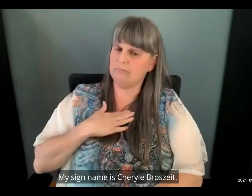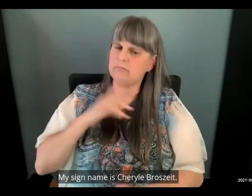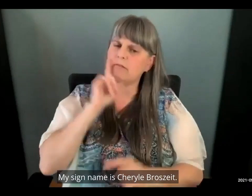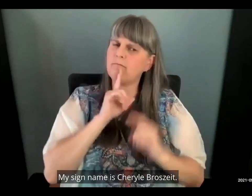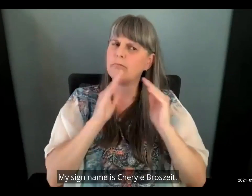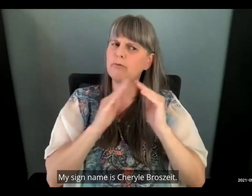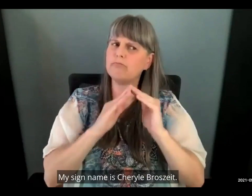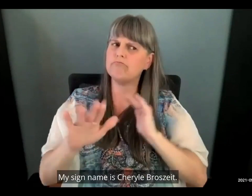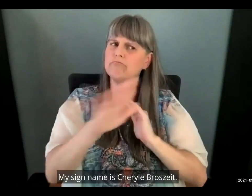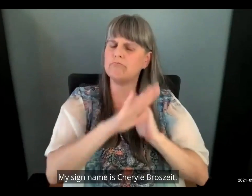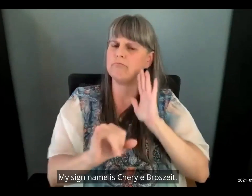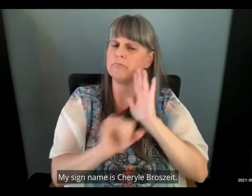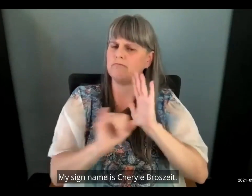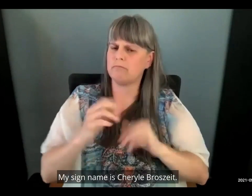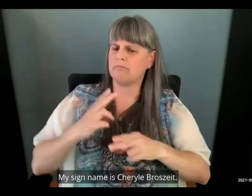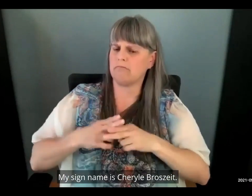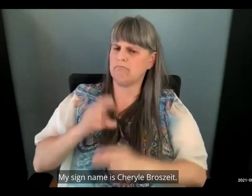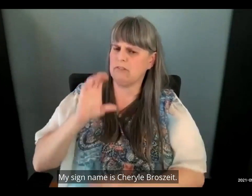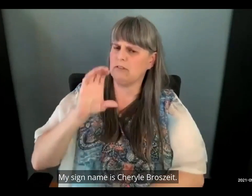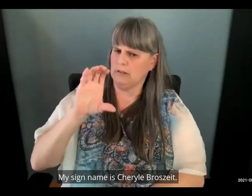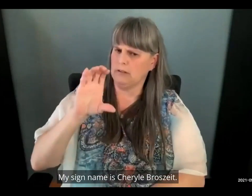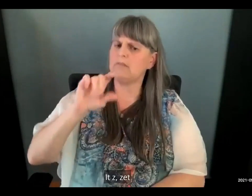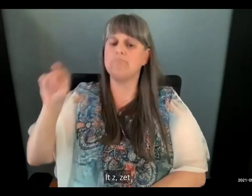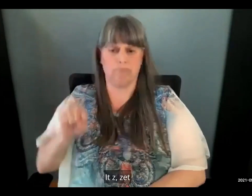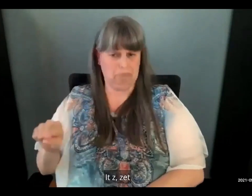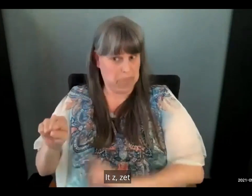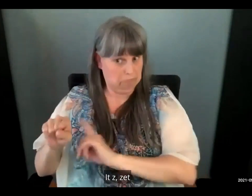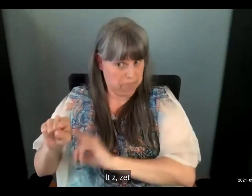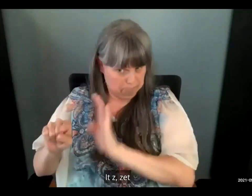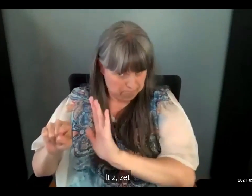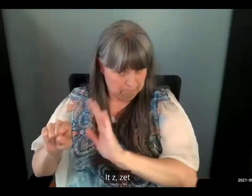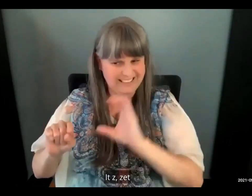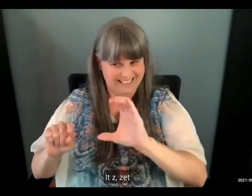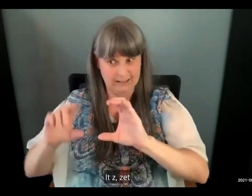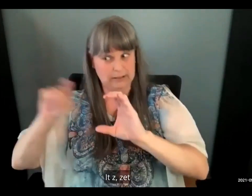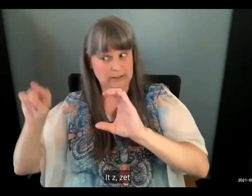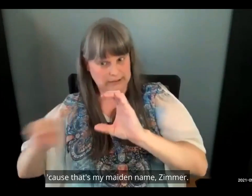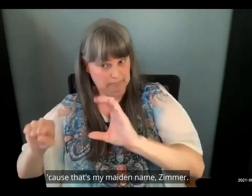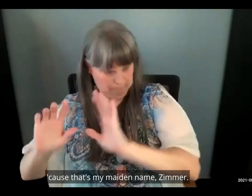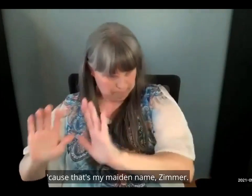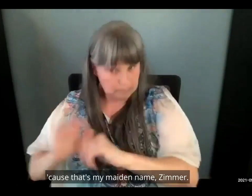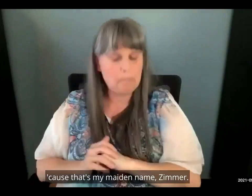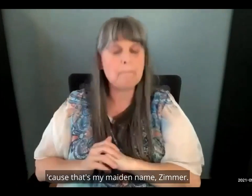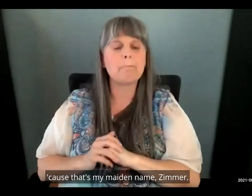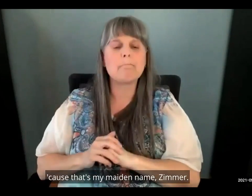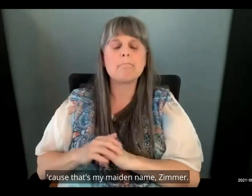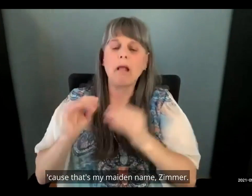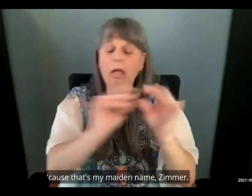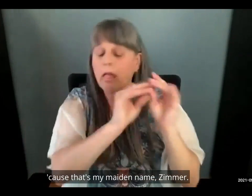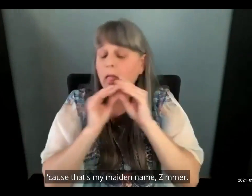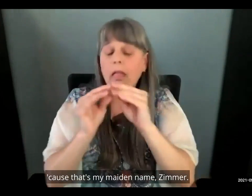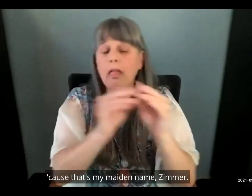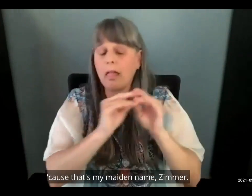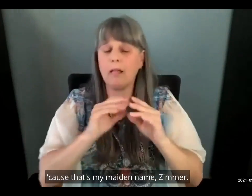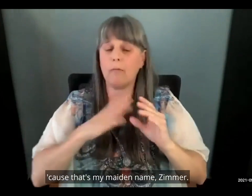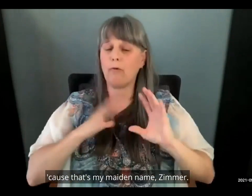My sign name is Cheryle Broszeit. It's CZ. Because it's my maiden name, Zimmer.